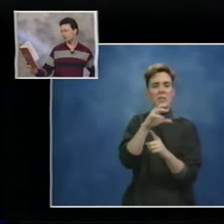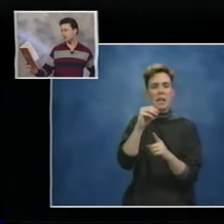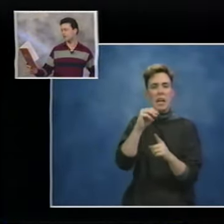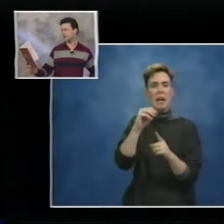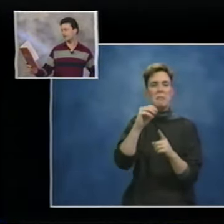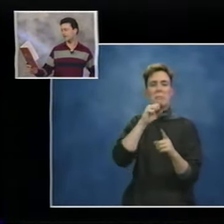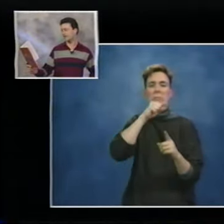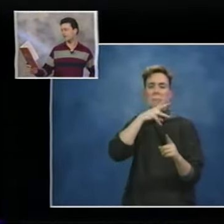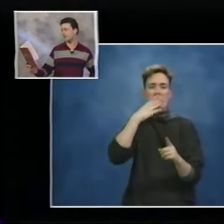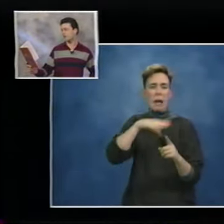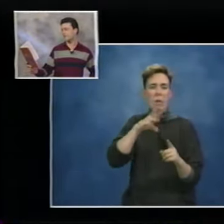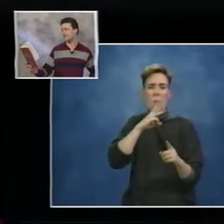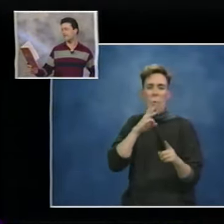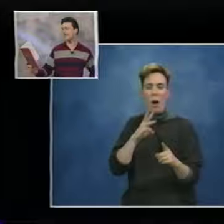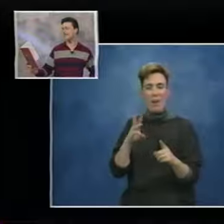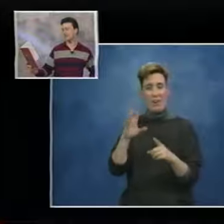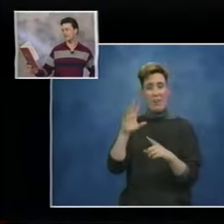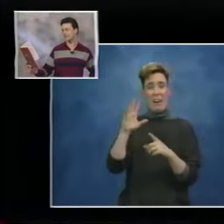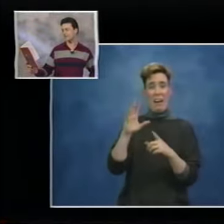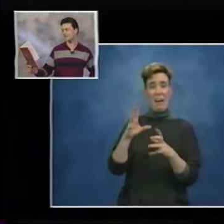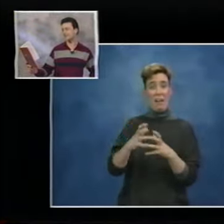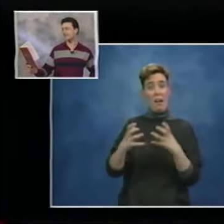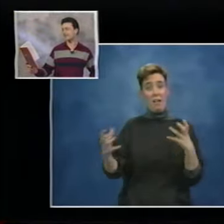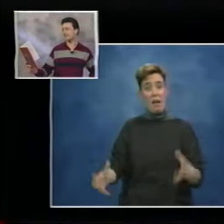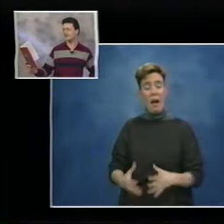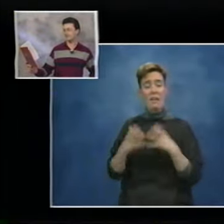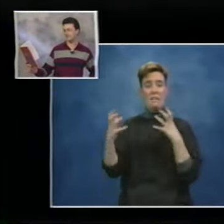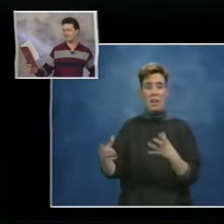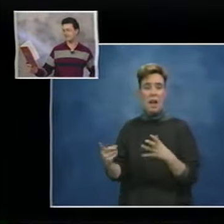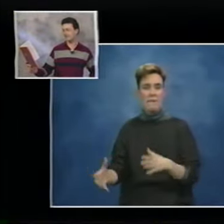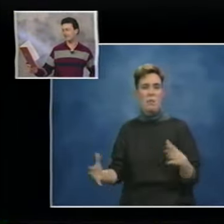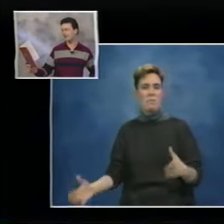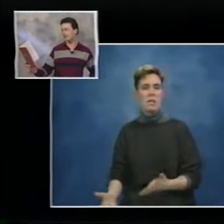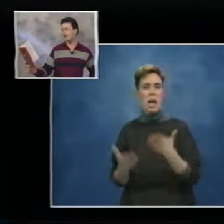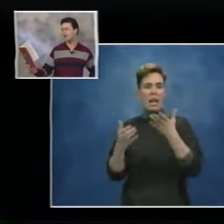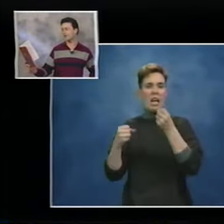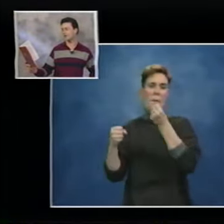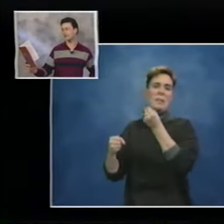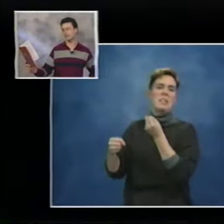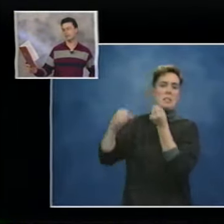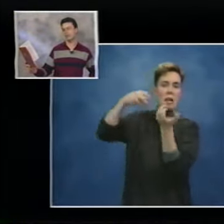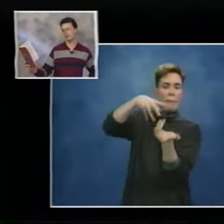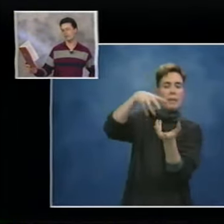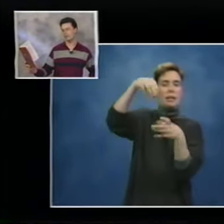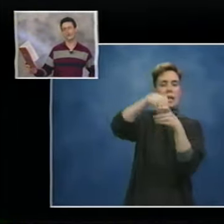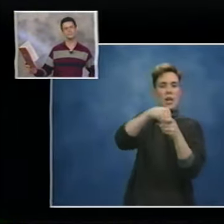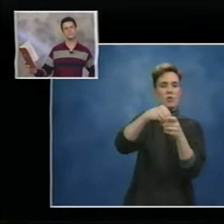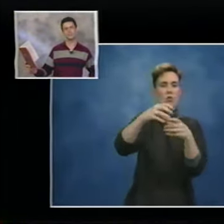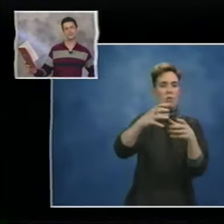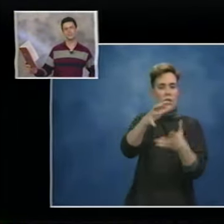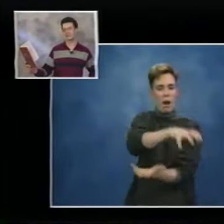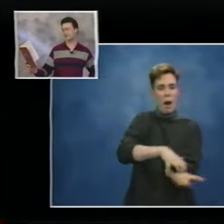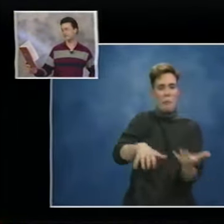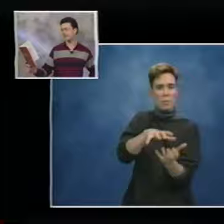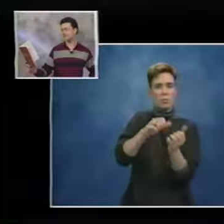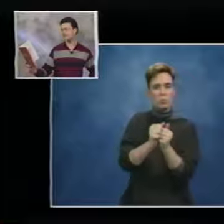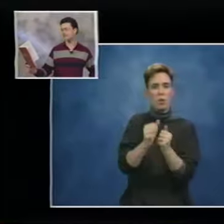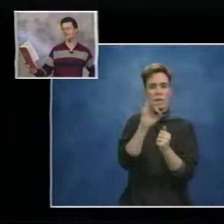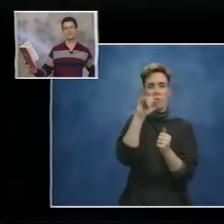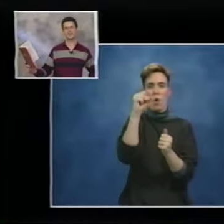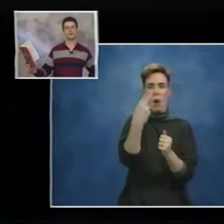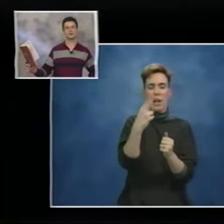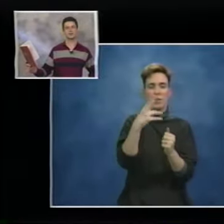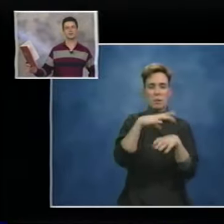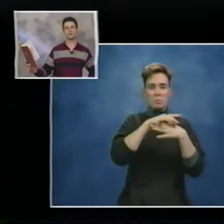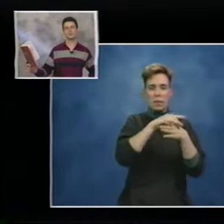after cartload of it would be taken up and dumped into the hoppers with fresh meat and